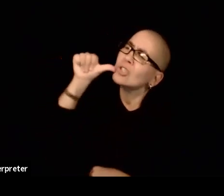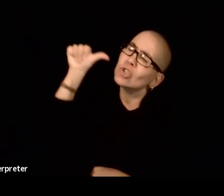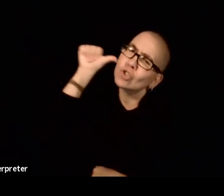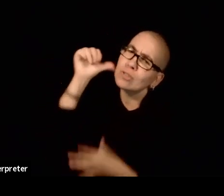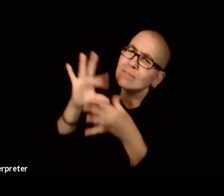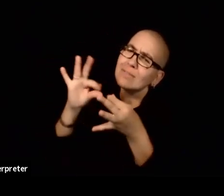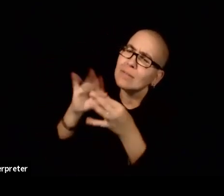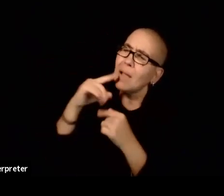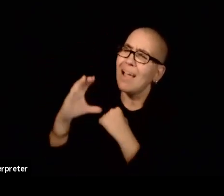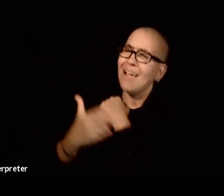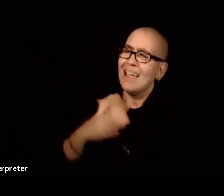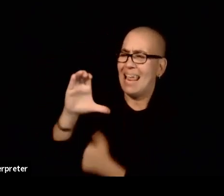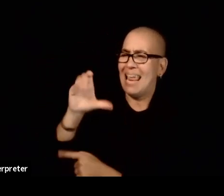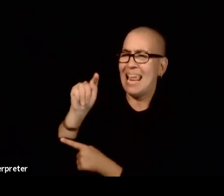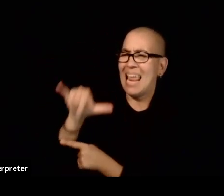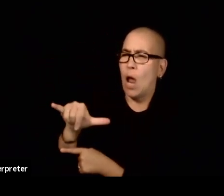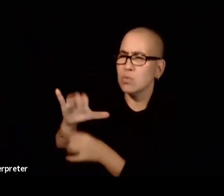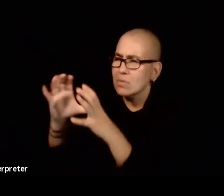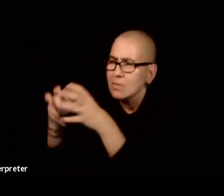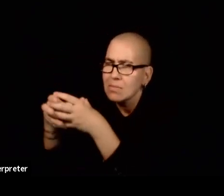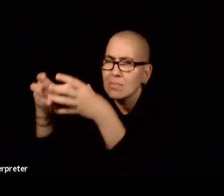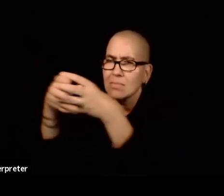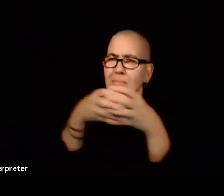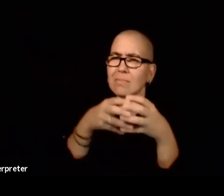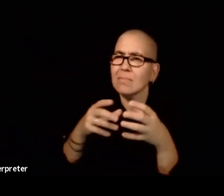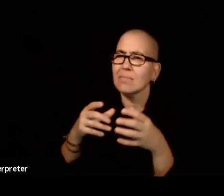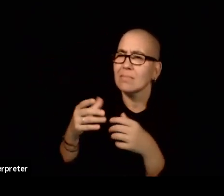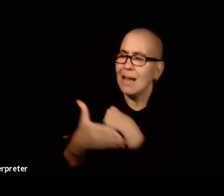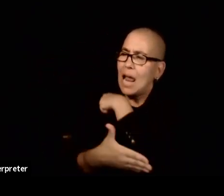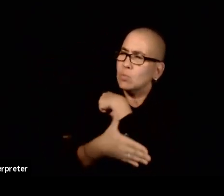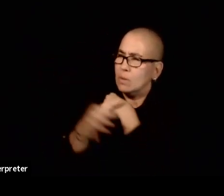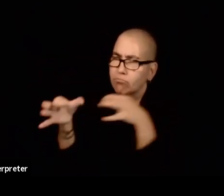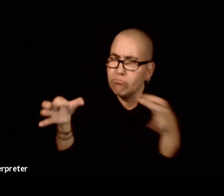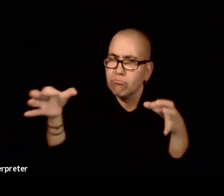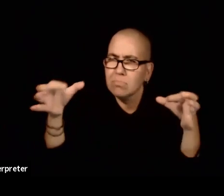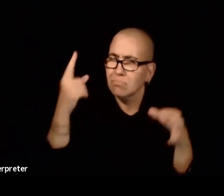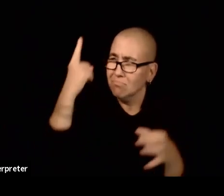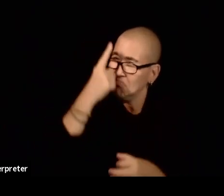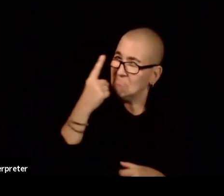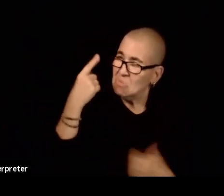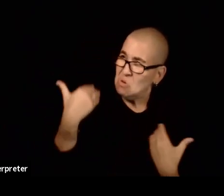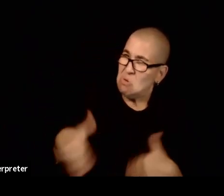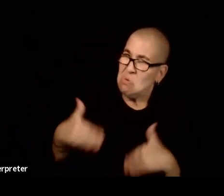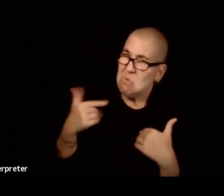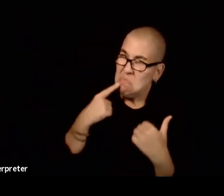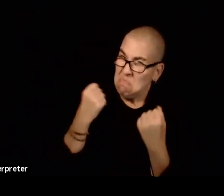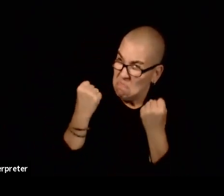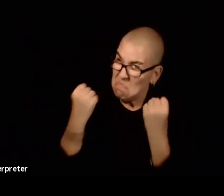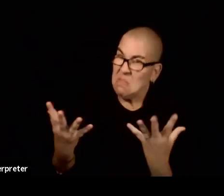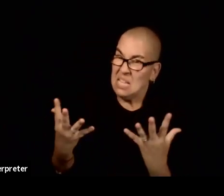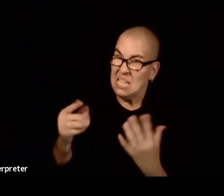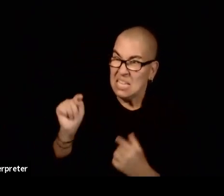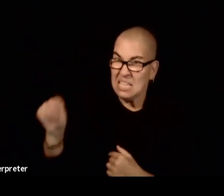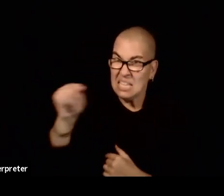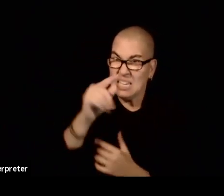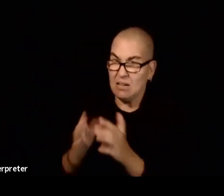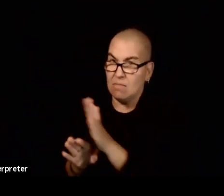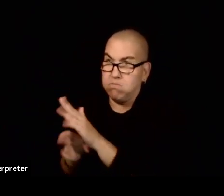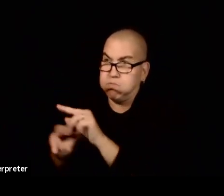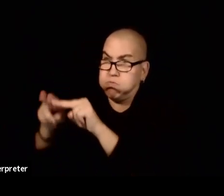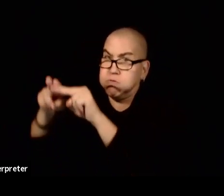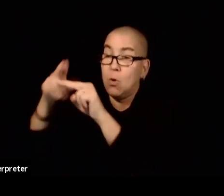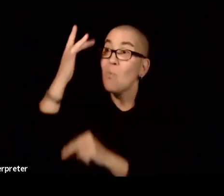rates. It made me wonder if a lot of counties are having spikes due to single events like potentially this rodeo or other events. How much of this is due to a